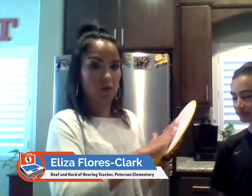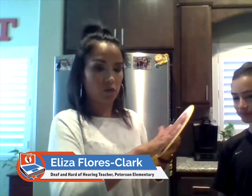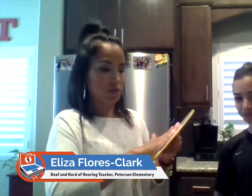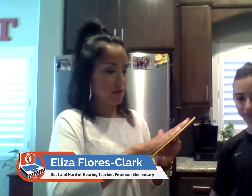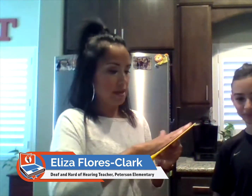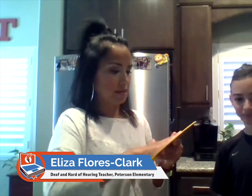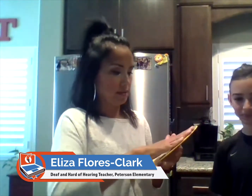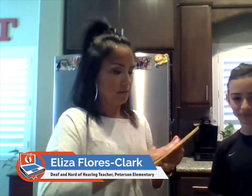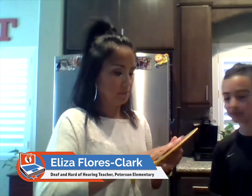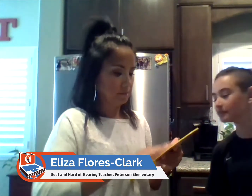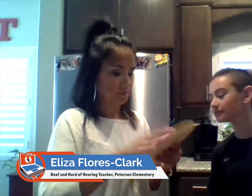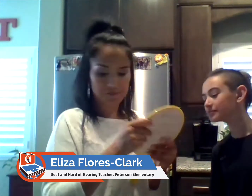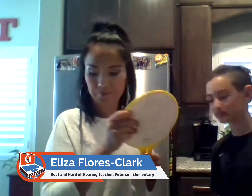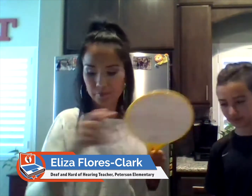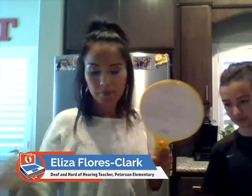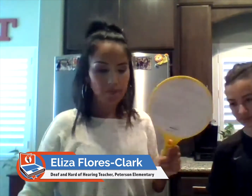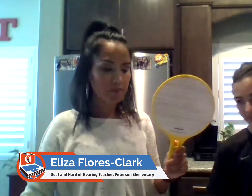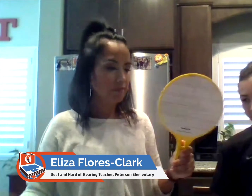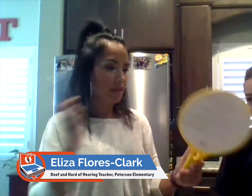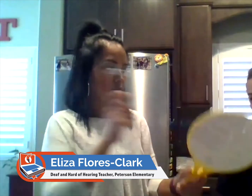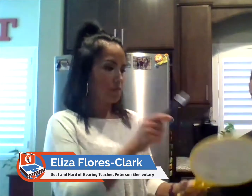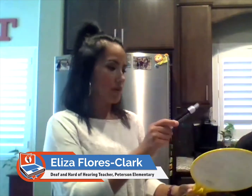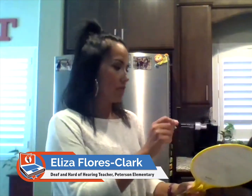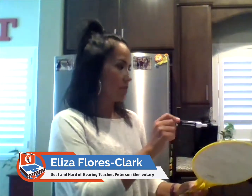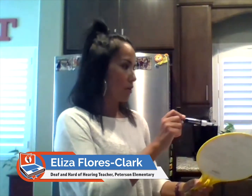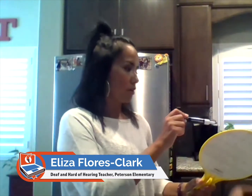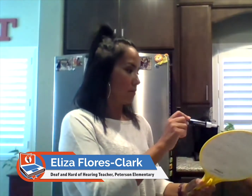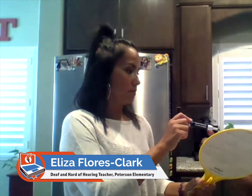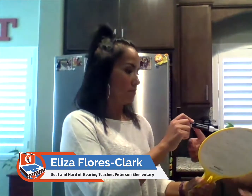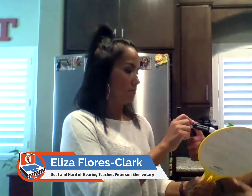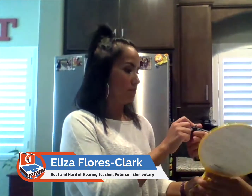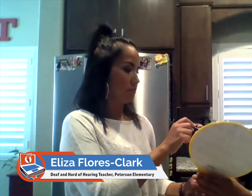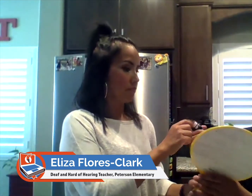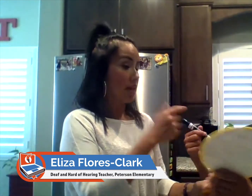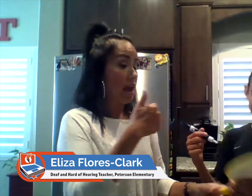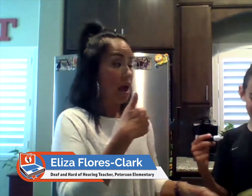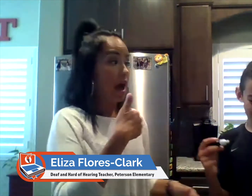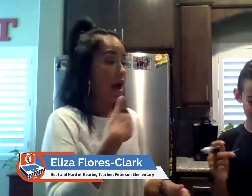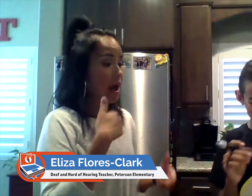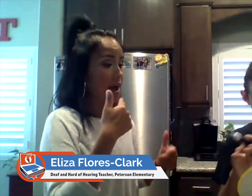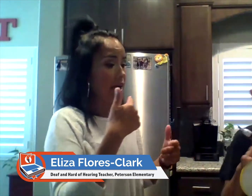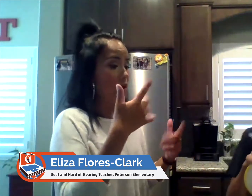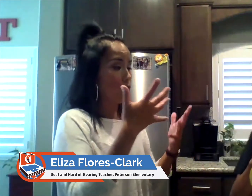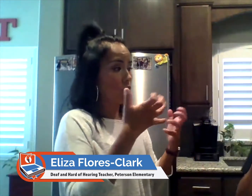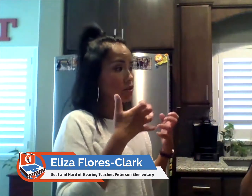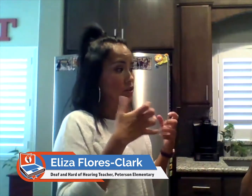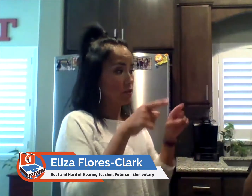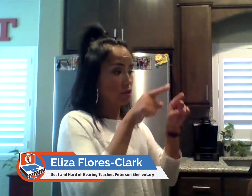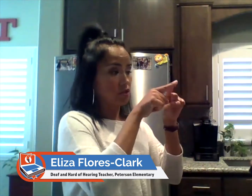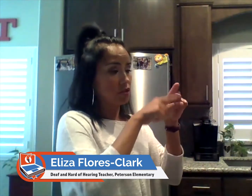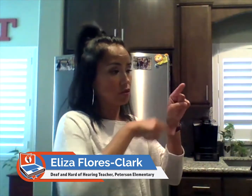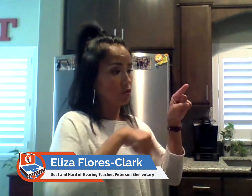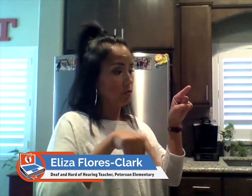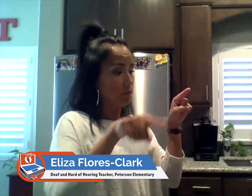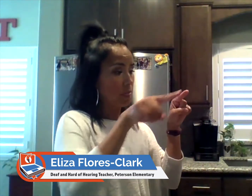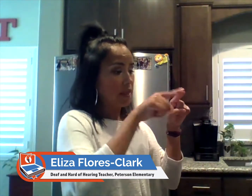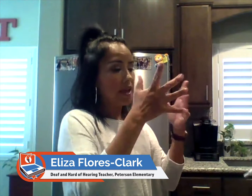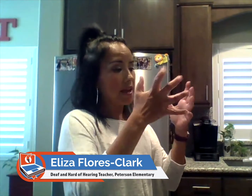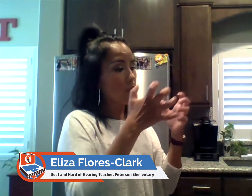with my hands. I'm going to give you this marker. Okay. I want you to use a circle, and I want